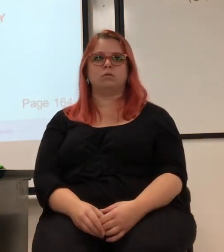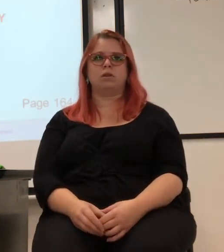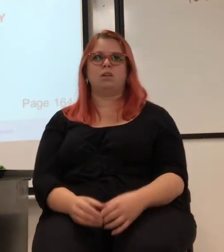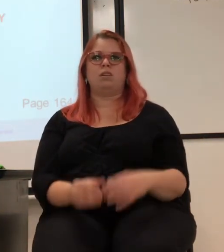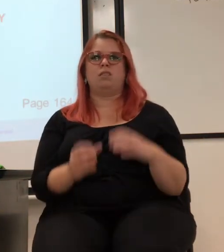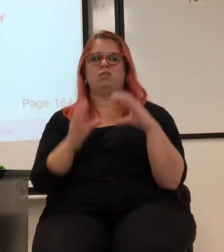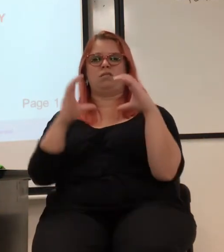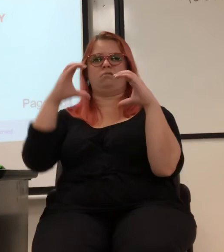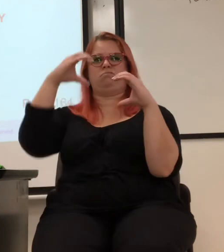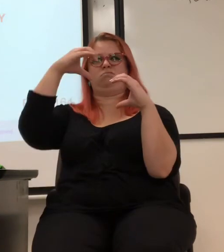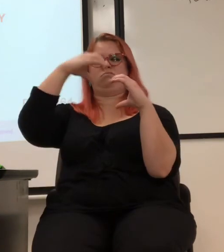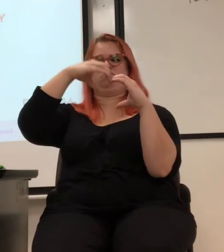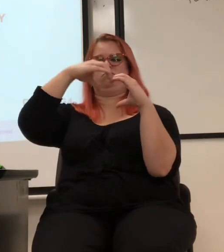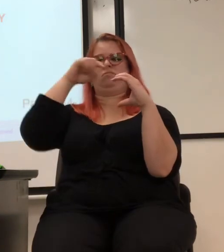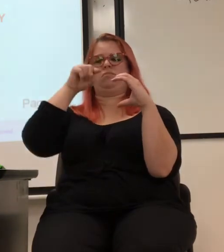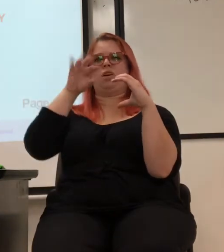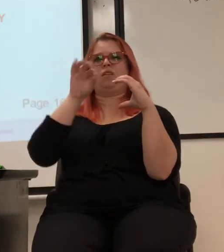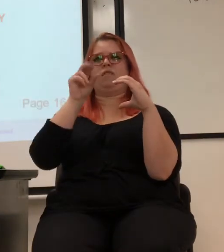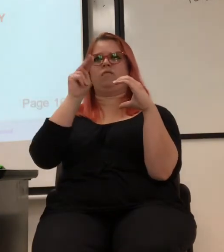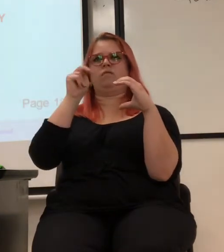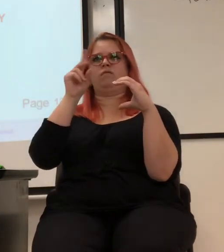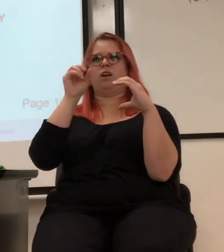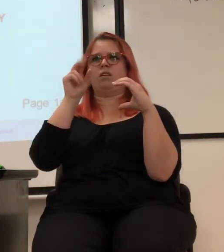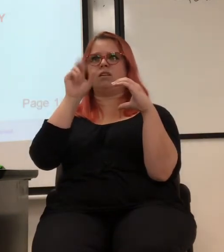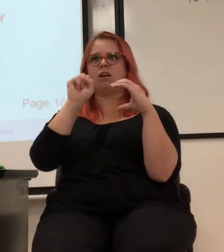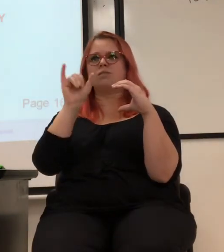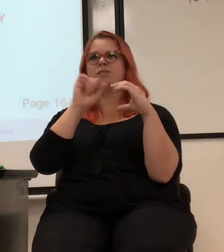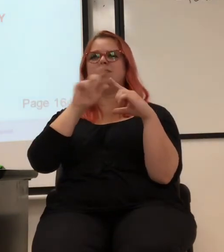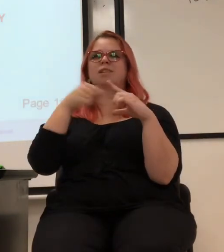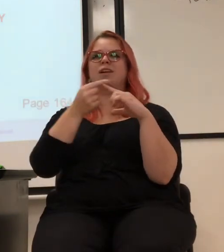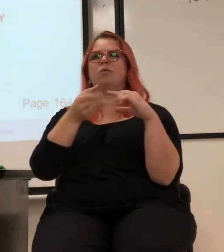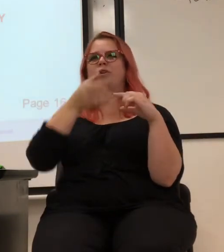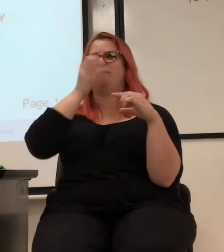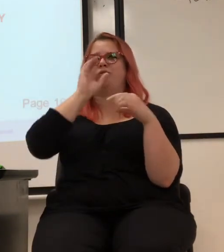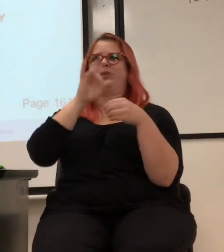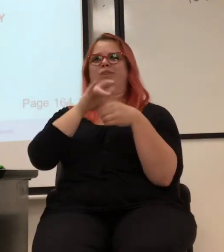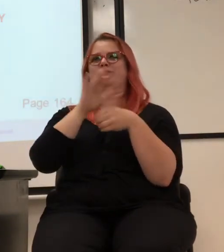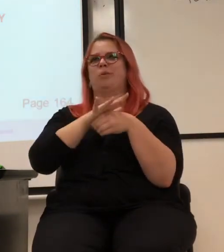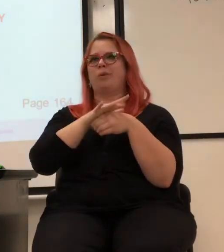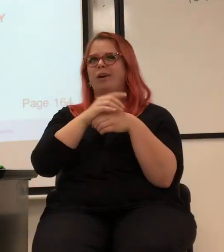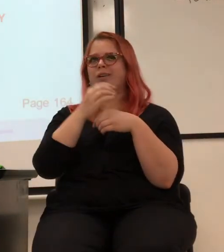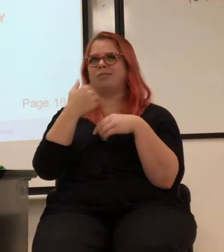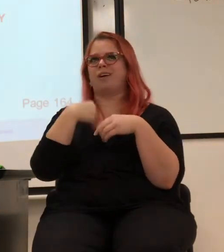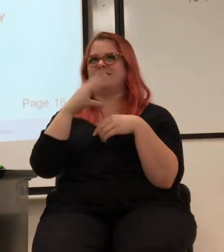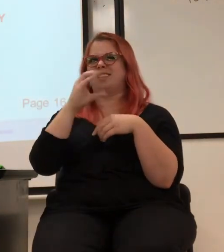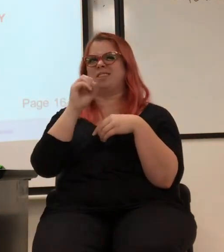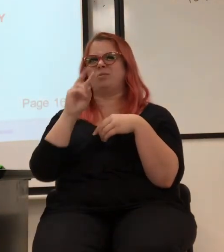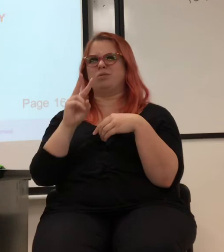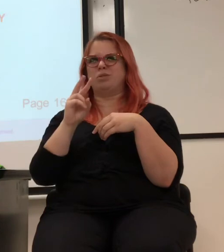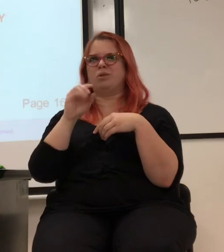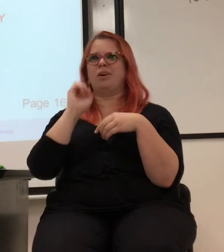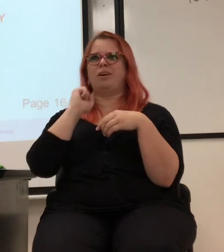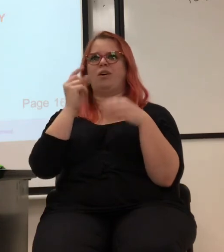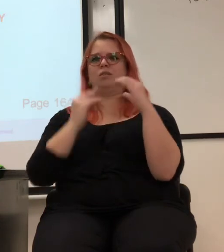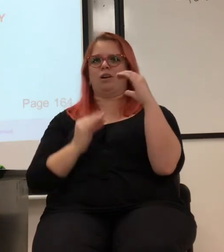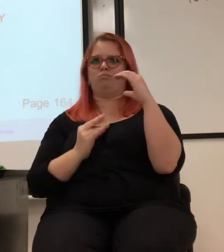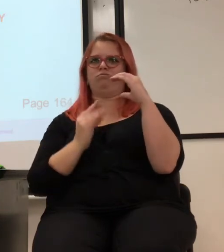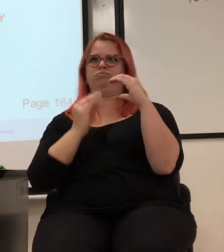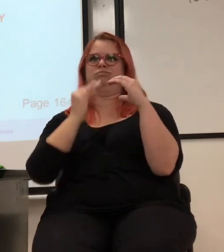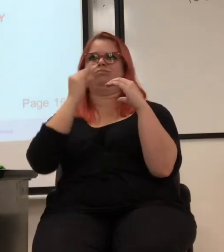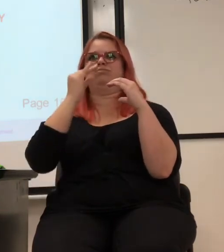The fundus is kind of like when you drink carbonated beverage. All the carbonation kind of rises up to the fundus.